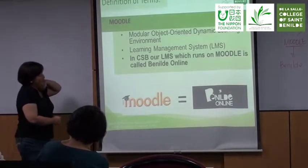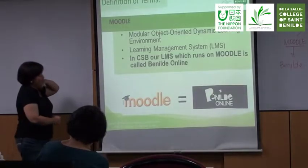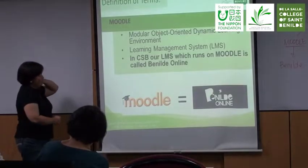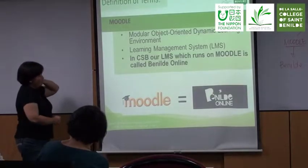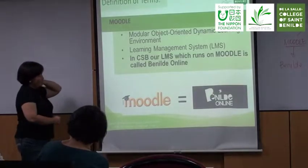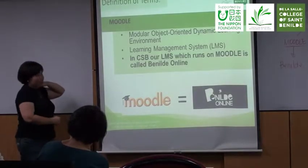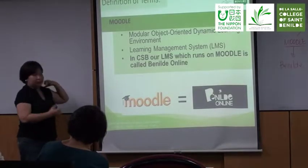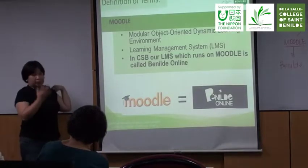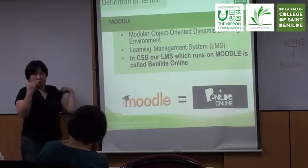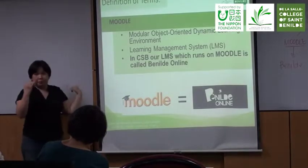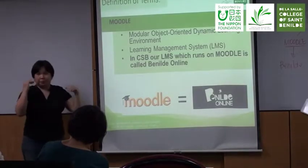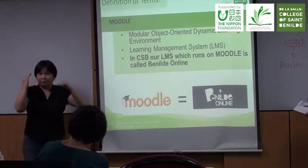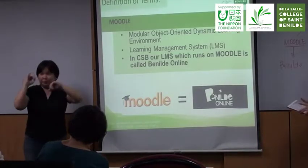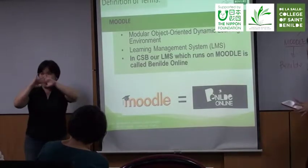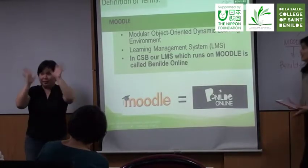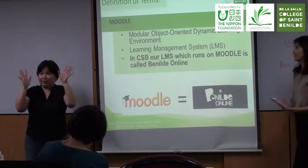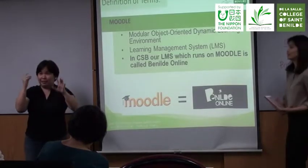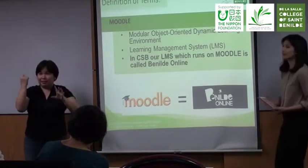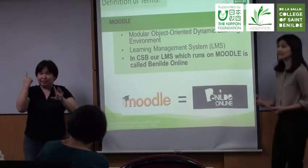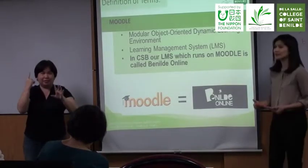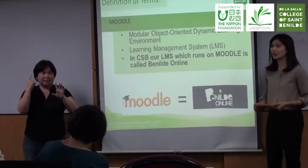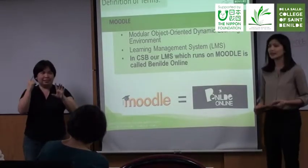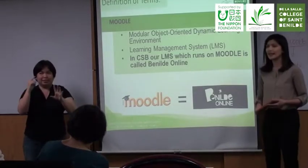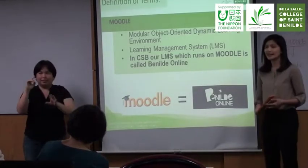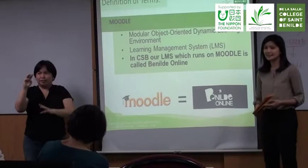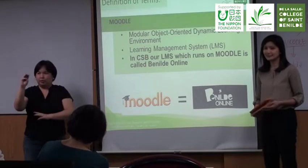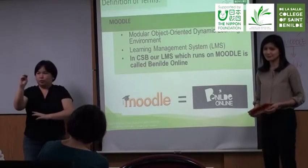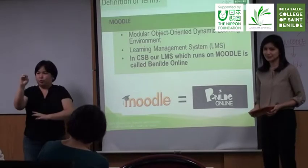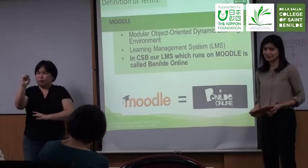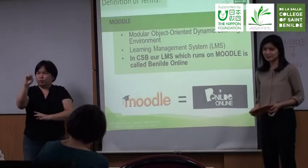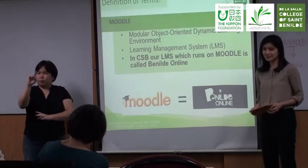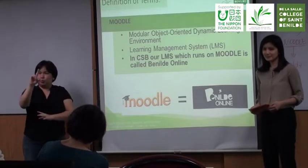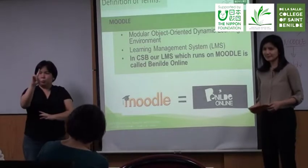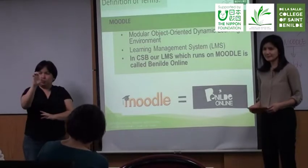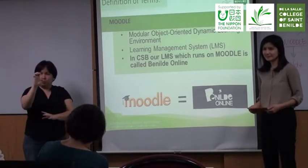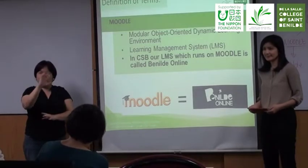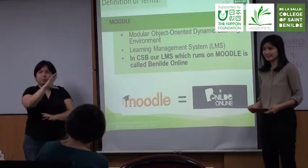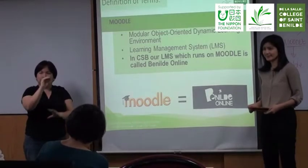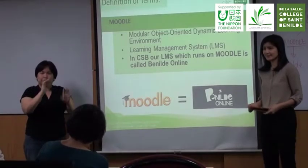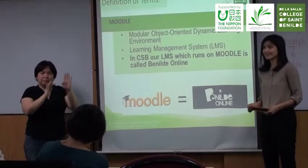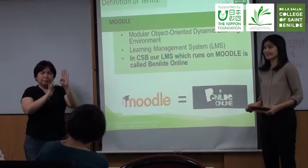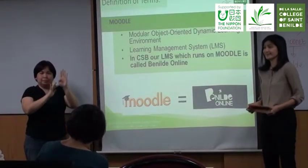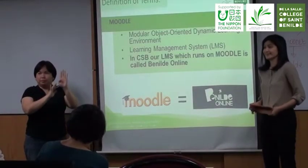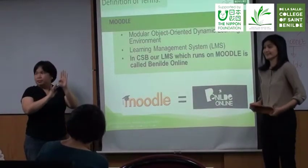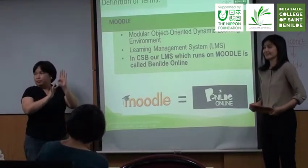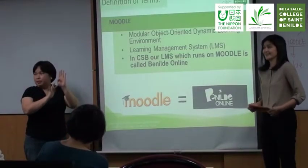So, clear po ba yung MOODLE tsaka yung Build Online?